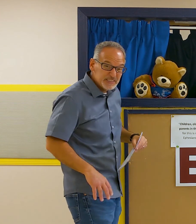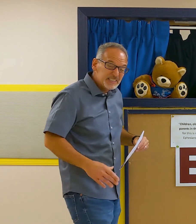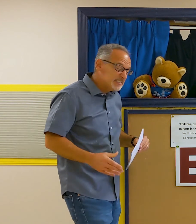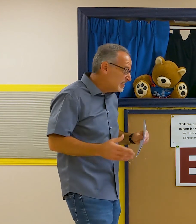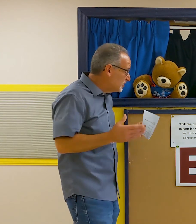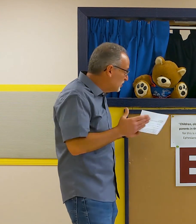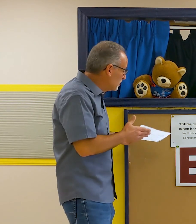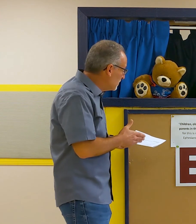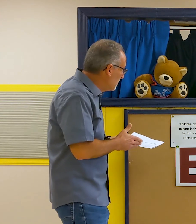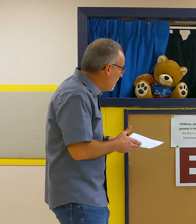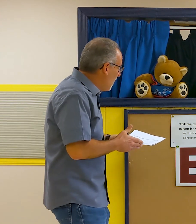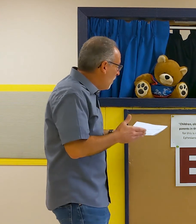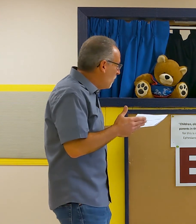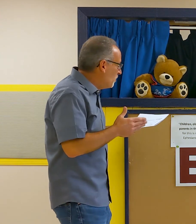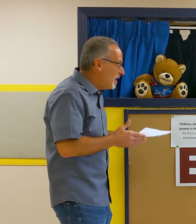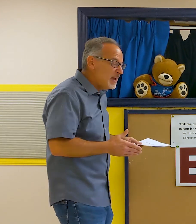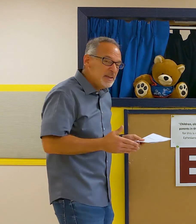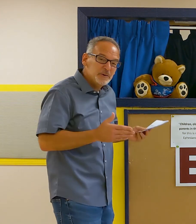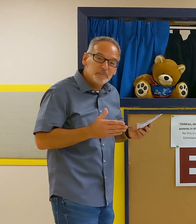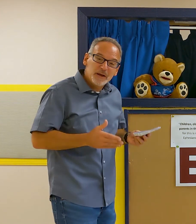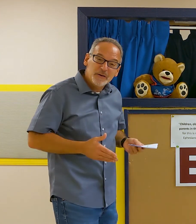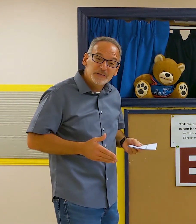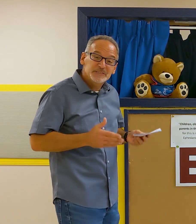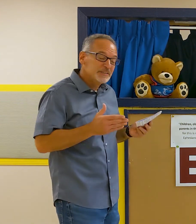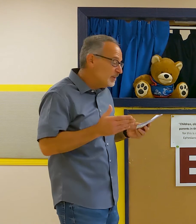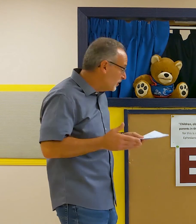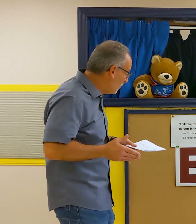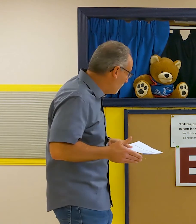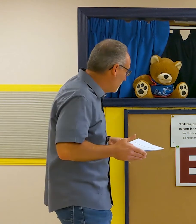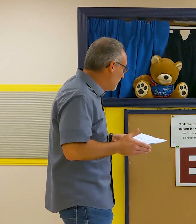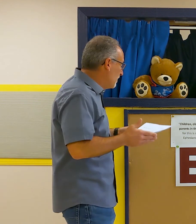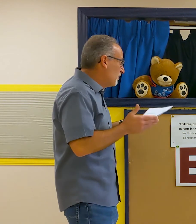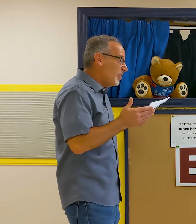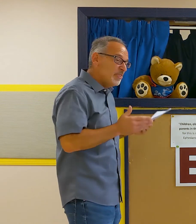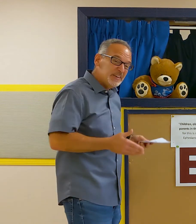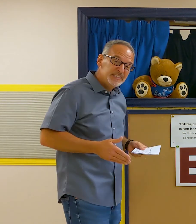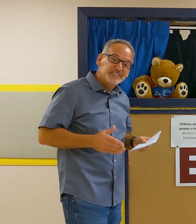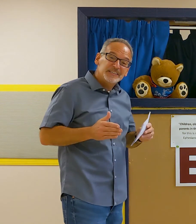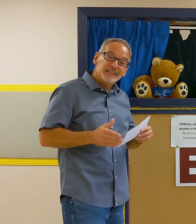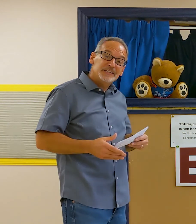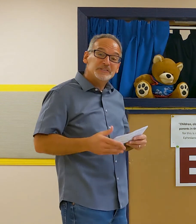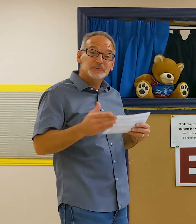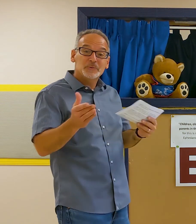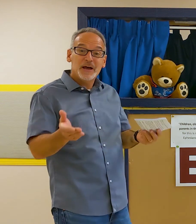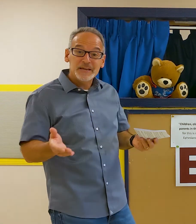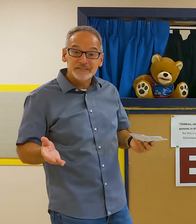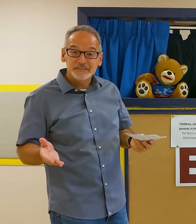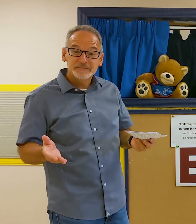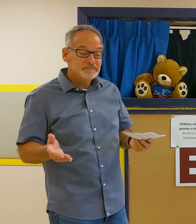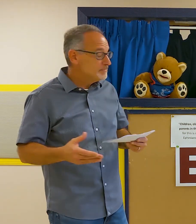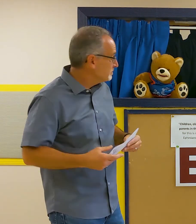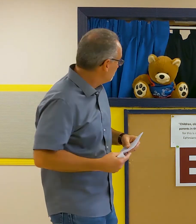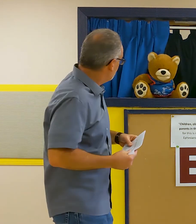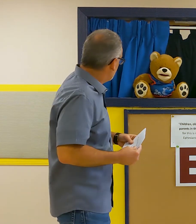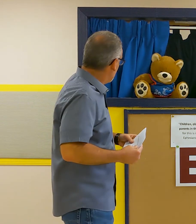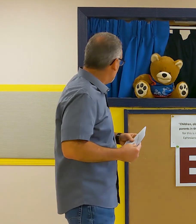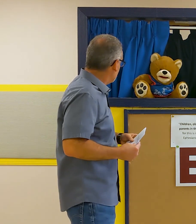says. It says, "Children, obey your parents in the Lord, for this is right." I know that one!